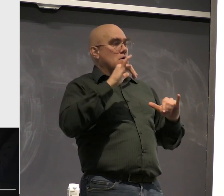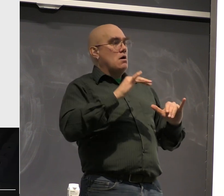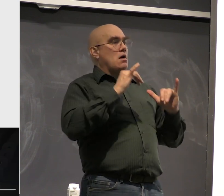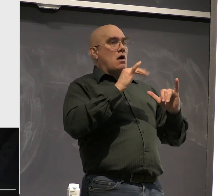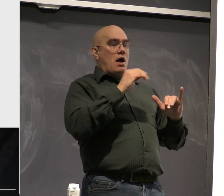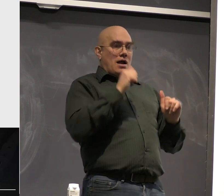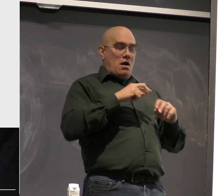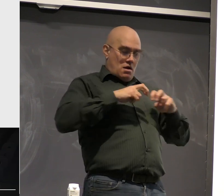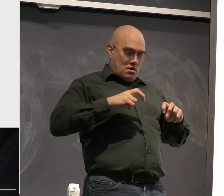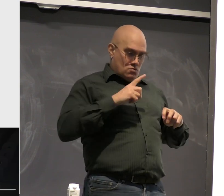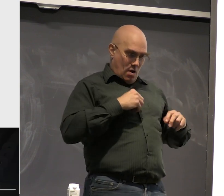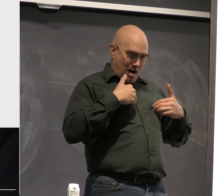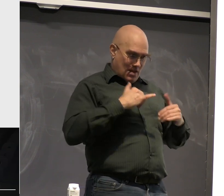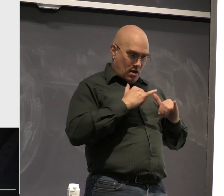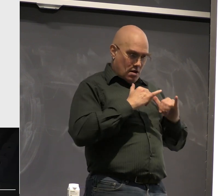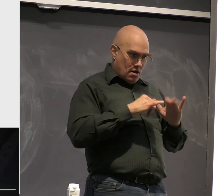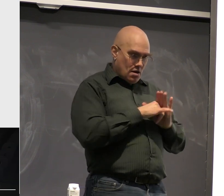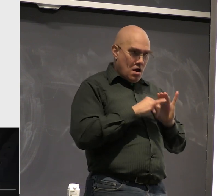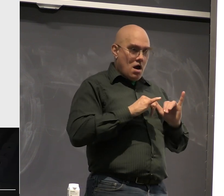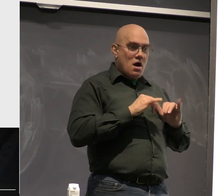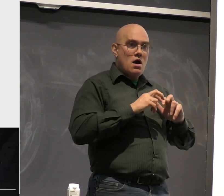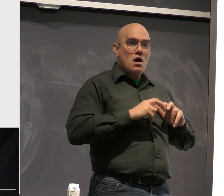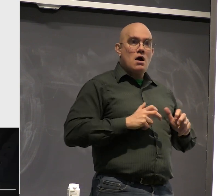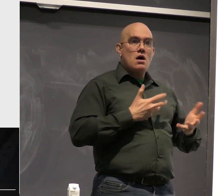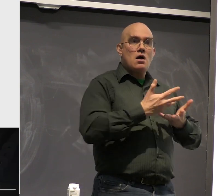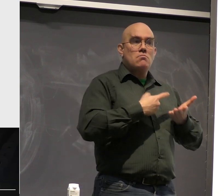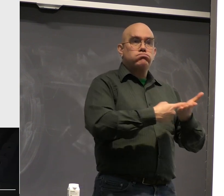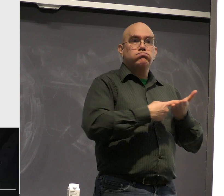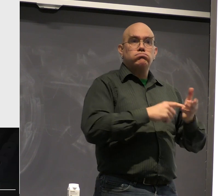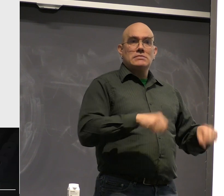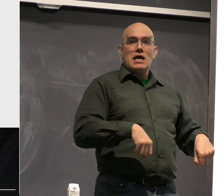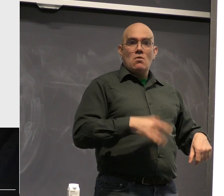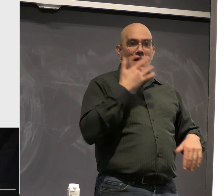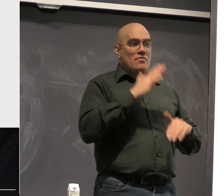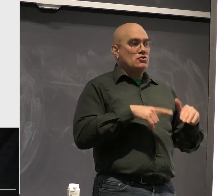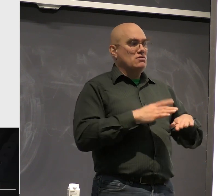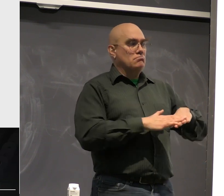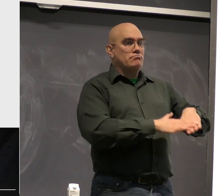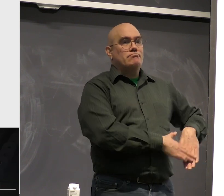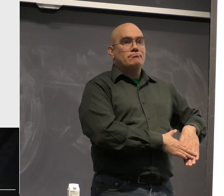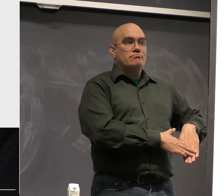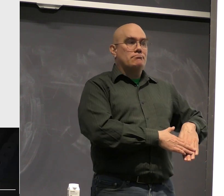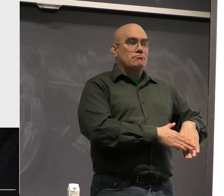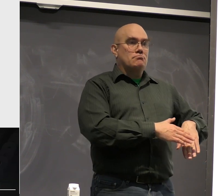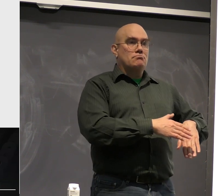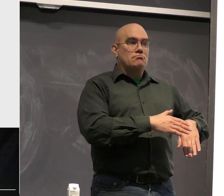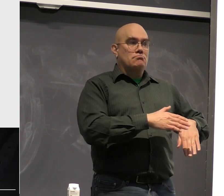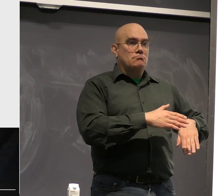can better understand each other, look deeper at where these identities come from and engage in a more deliberative way, be able to